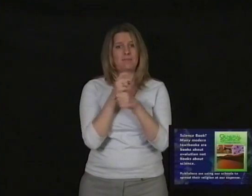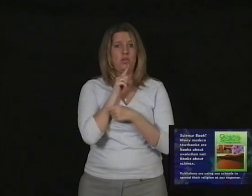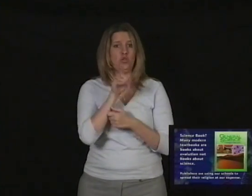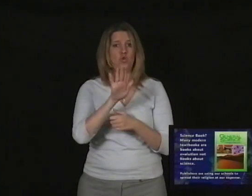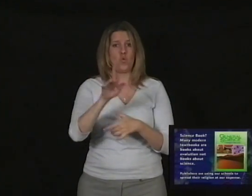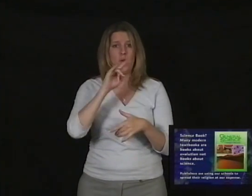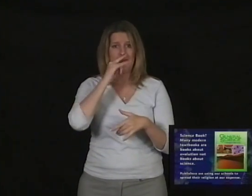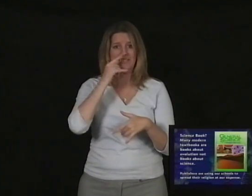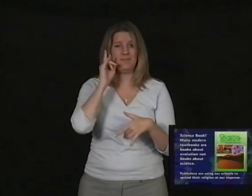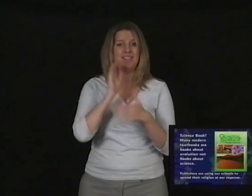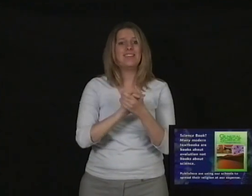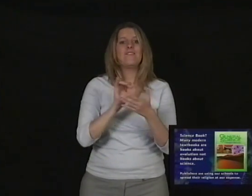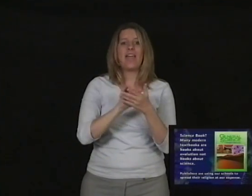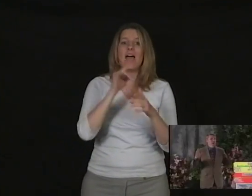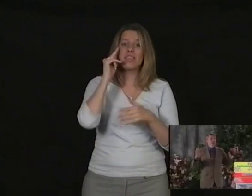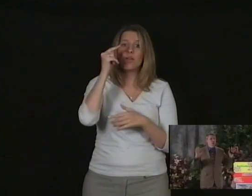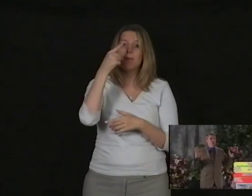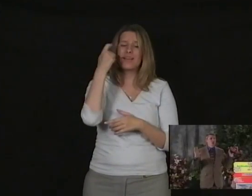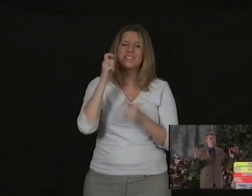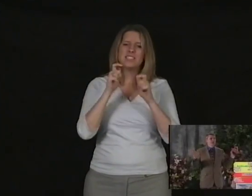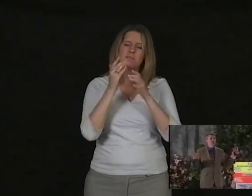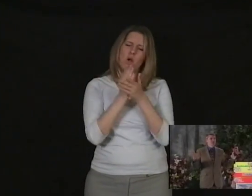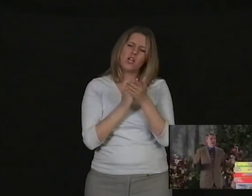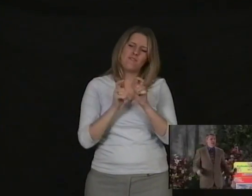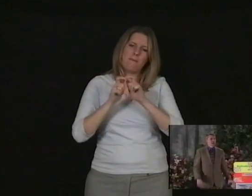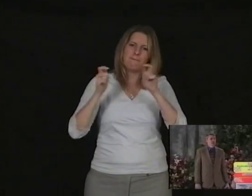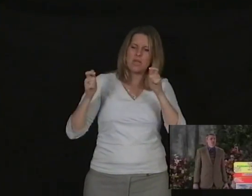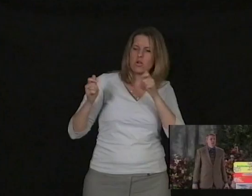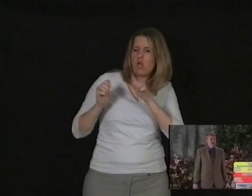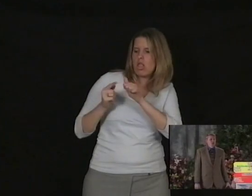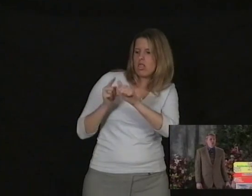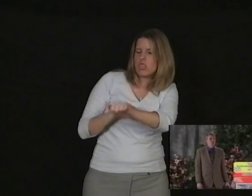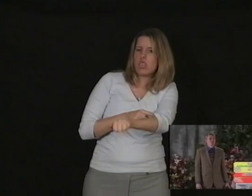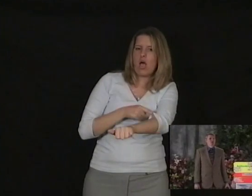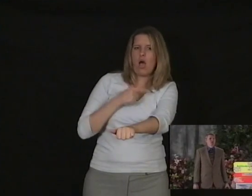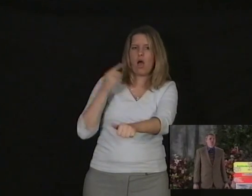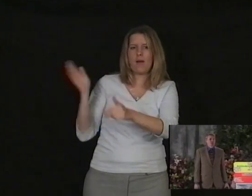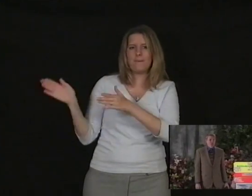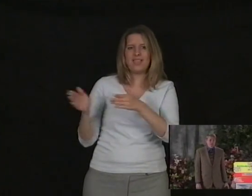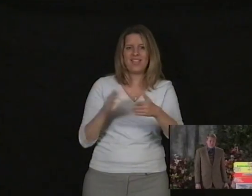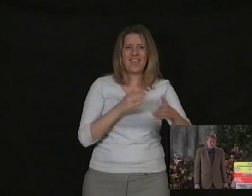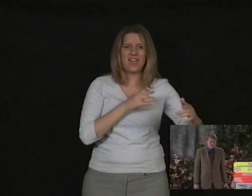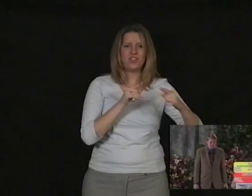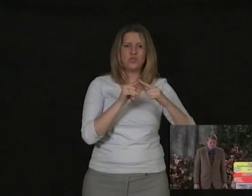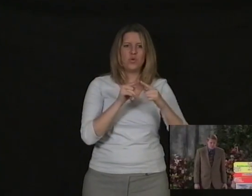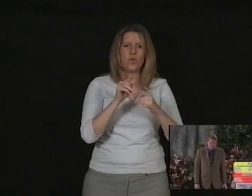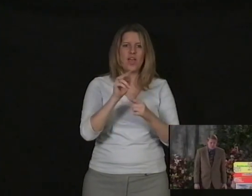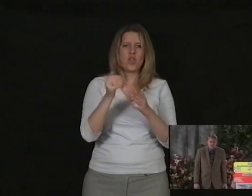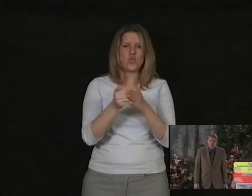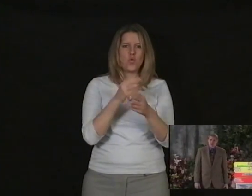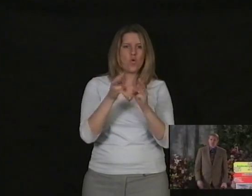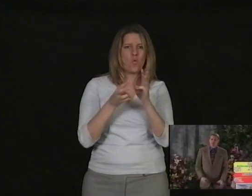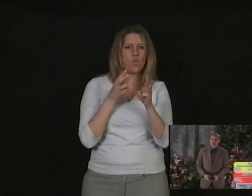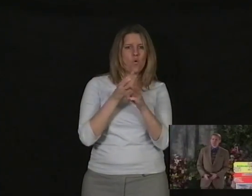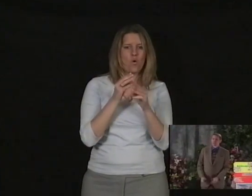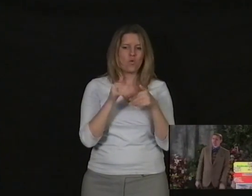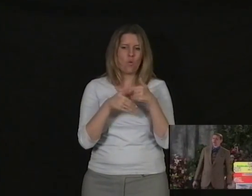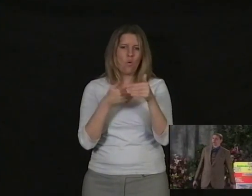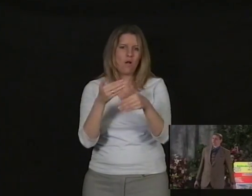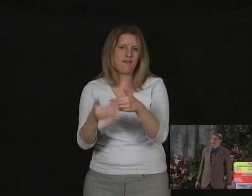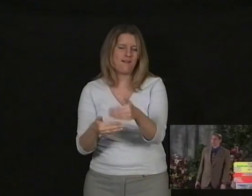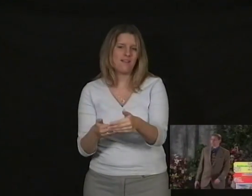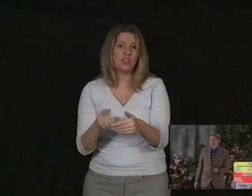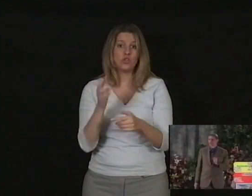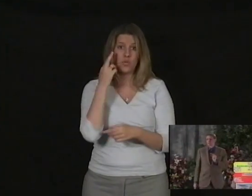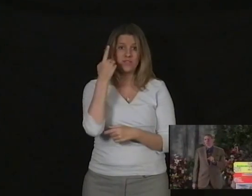your kids believe that theory because it's part of a much bigger long-range plan toward a new world order. There's a reason for this.